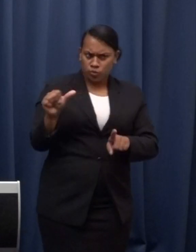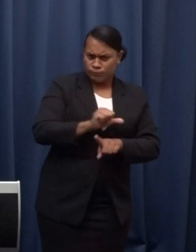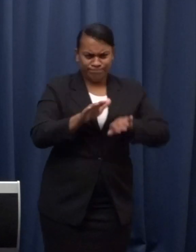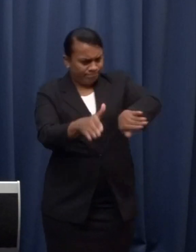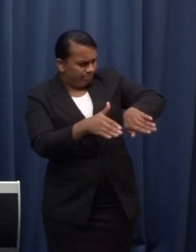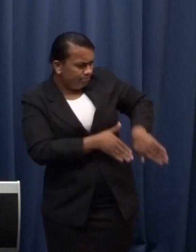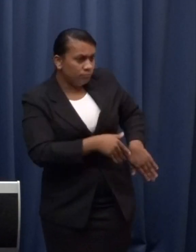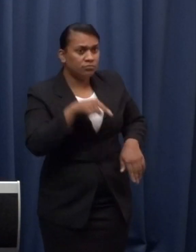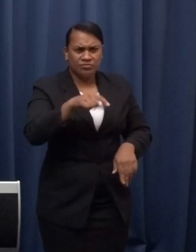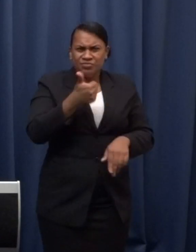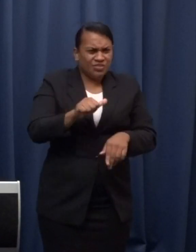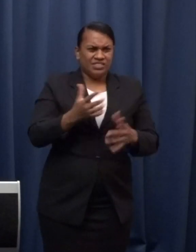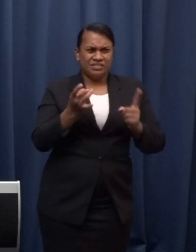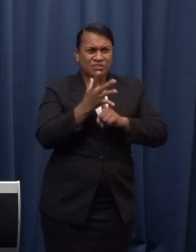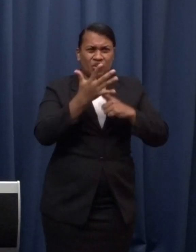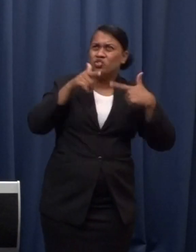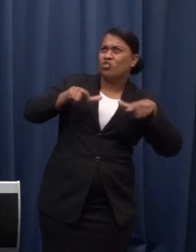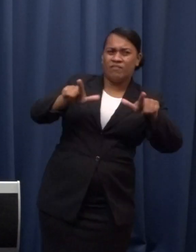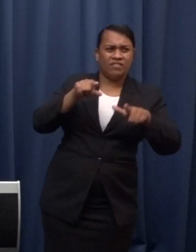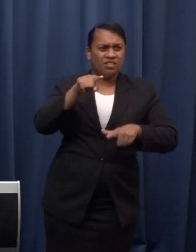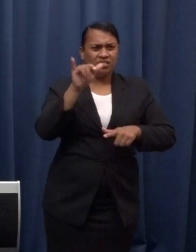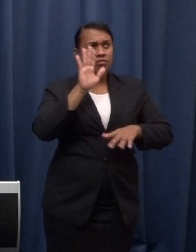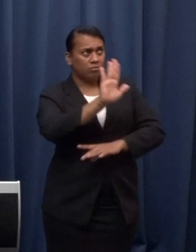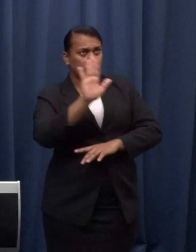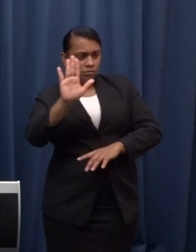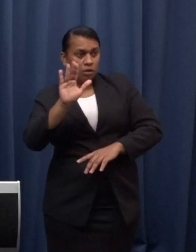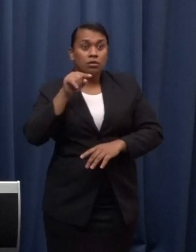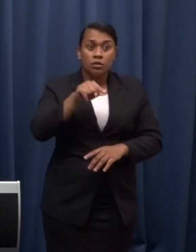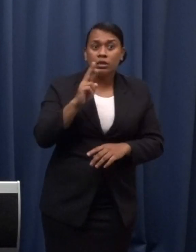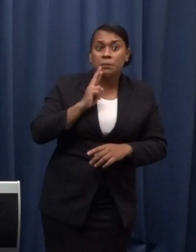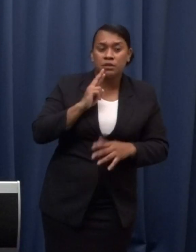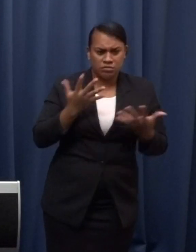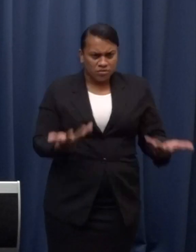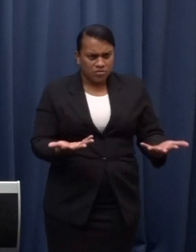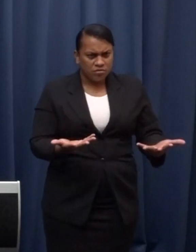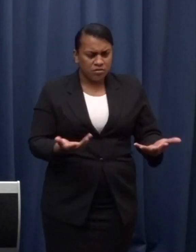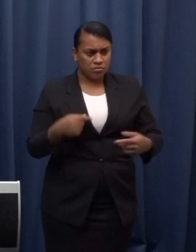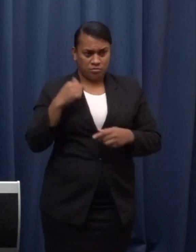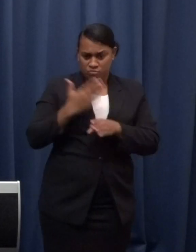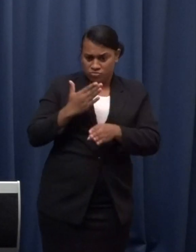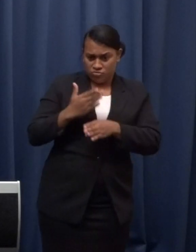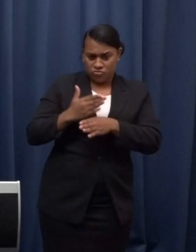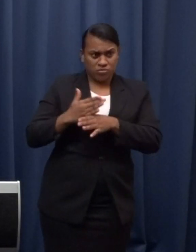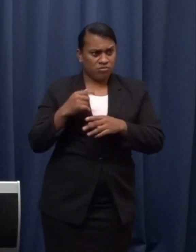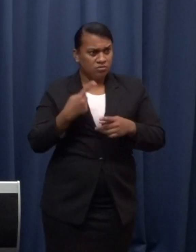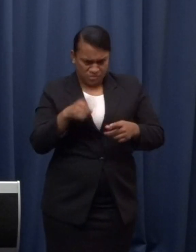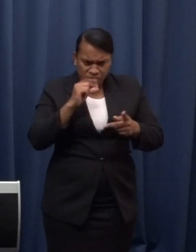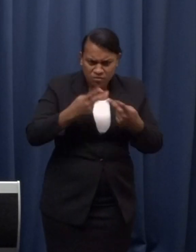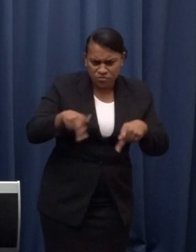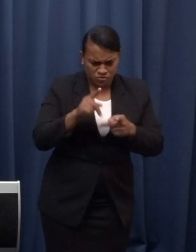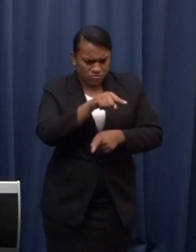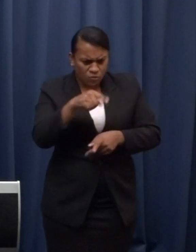travel. Let me repeat that. At this stage, workplaces may remain open, buses and